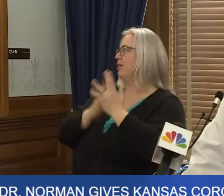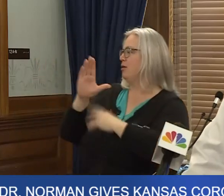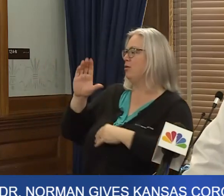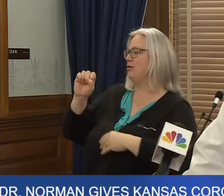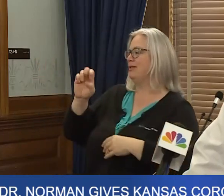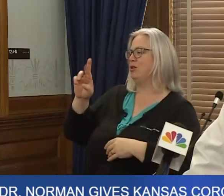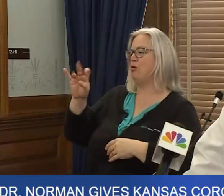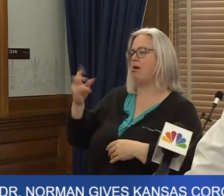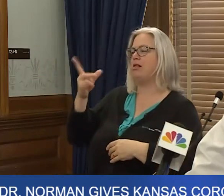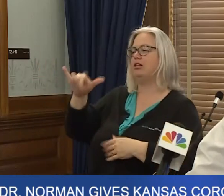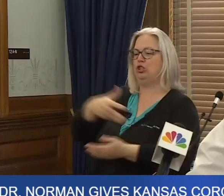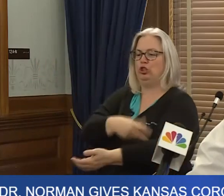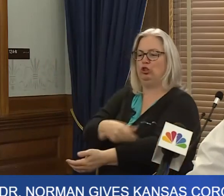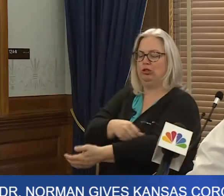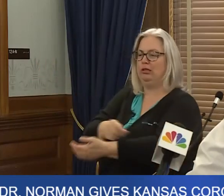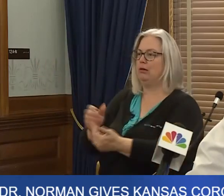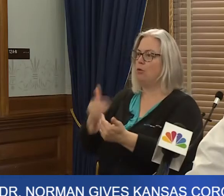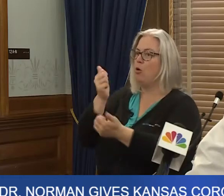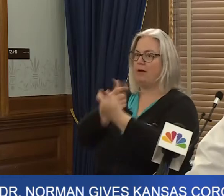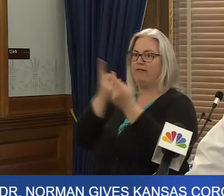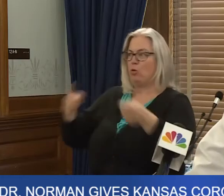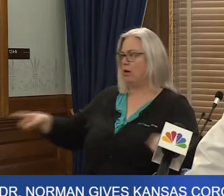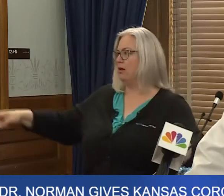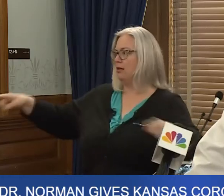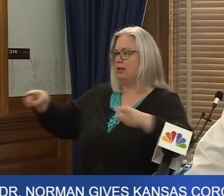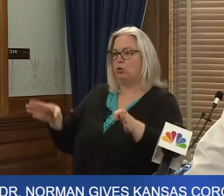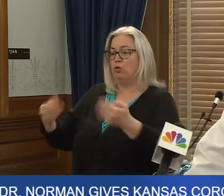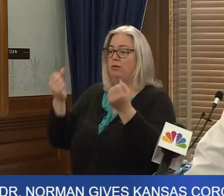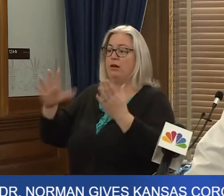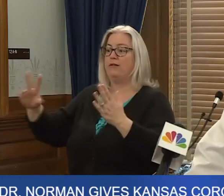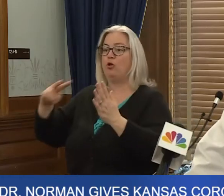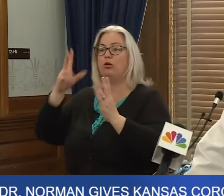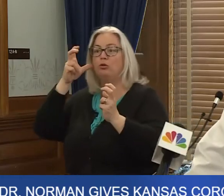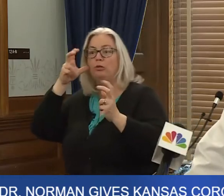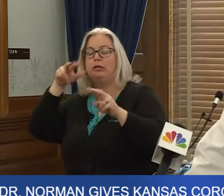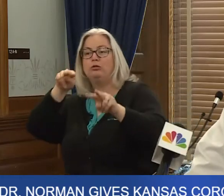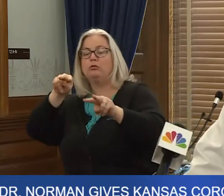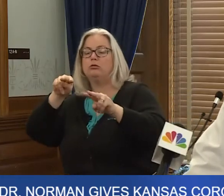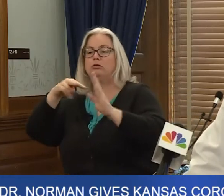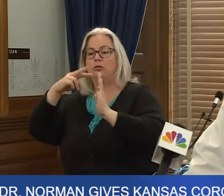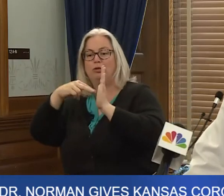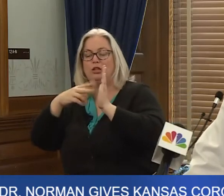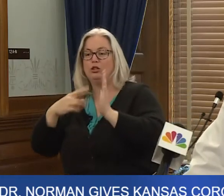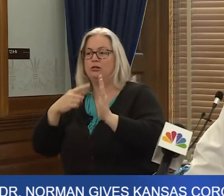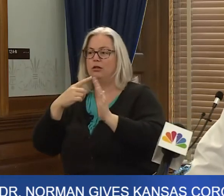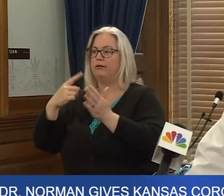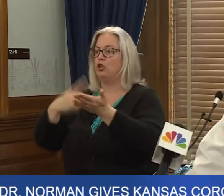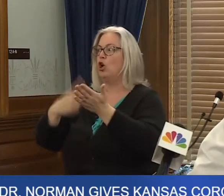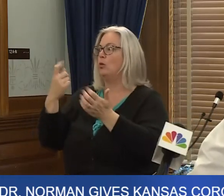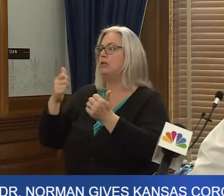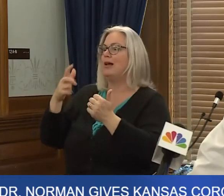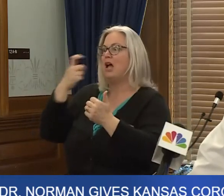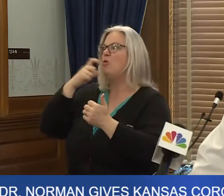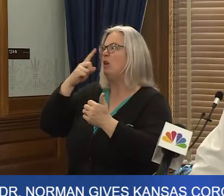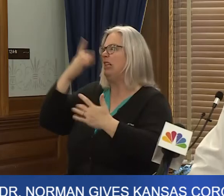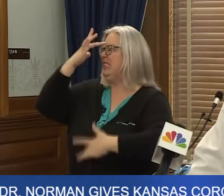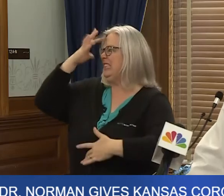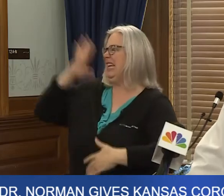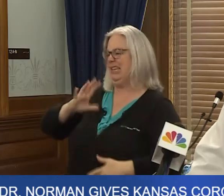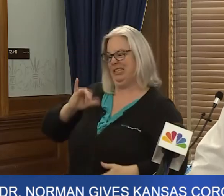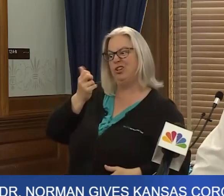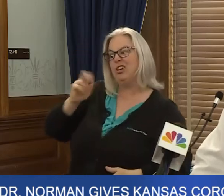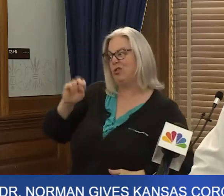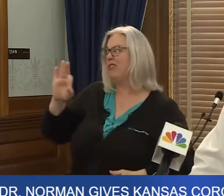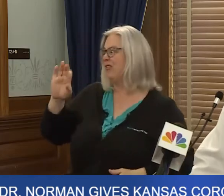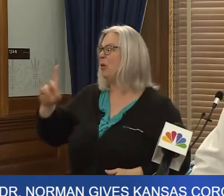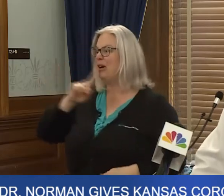because, and I bet you almost everybody in this room and many of your readers and listeners say, oh, that have talked to somebody said I was really sick in January and